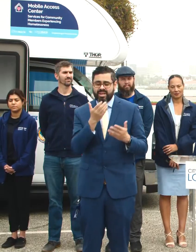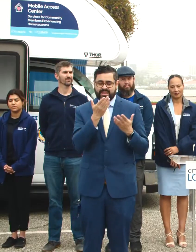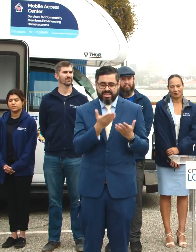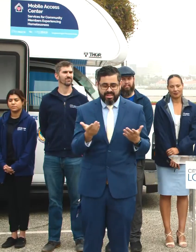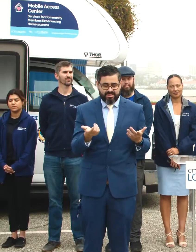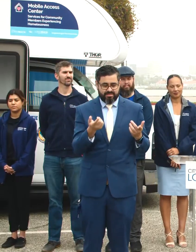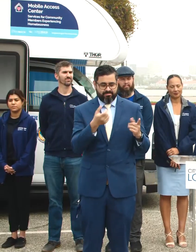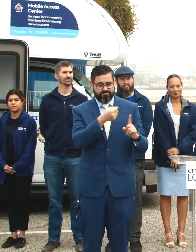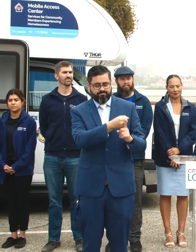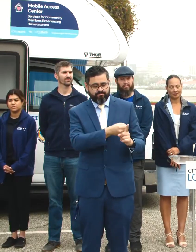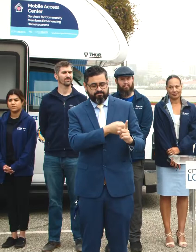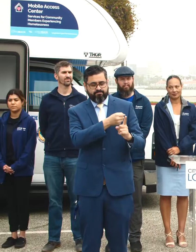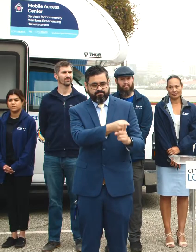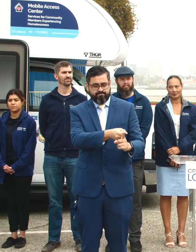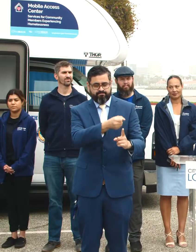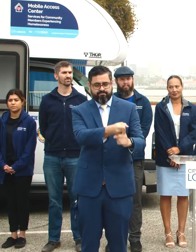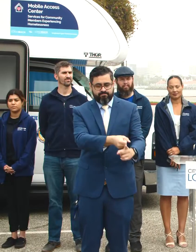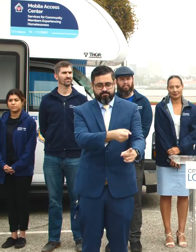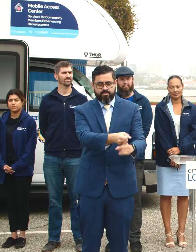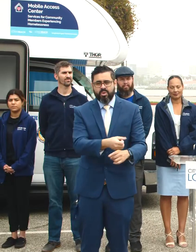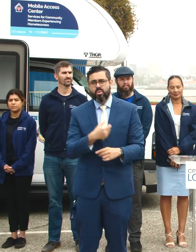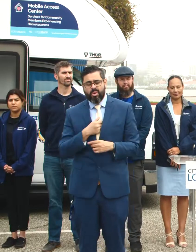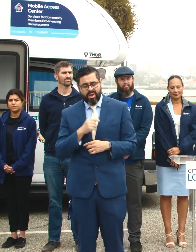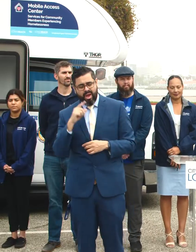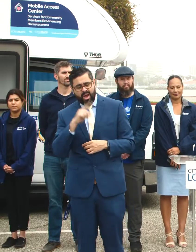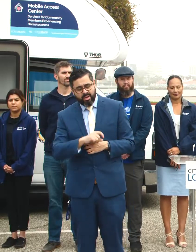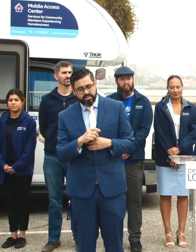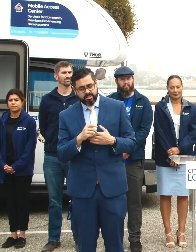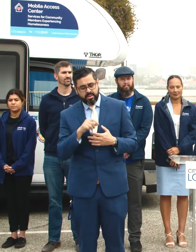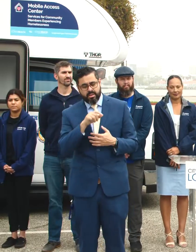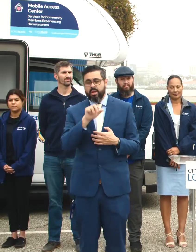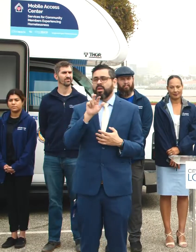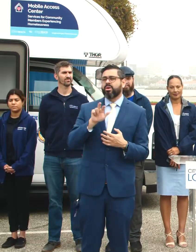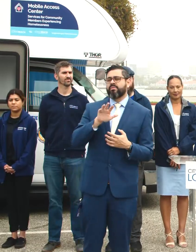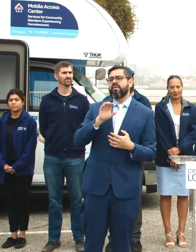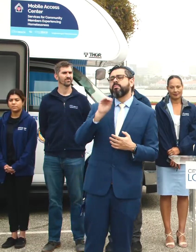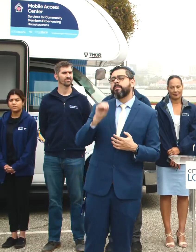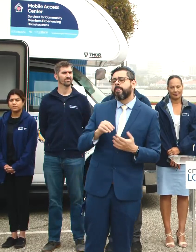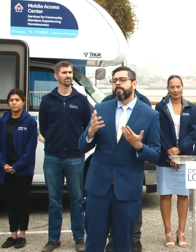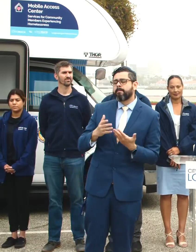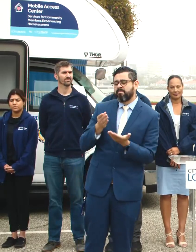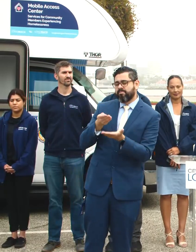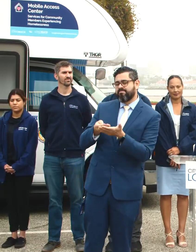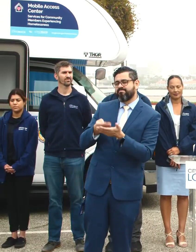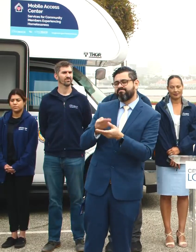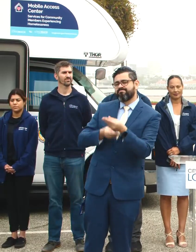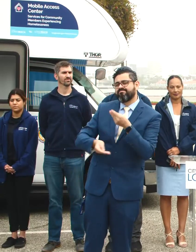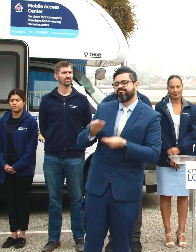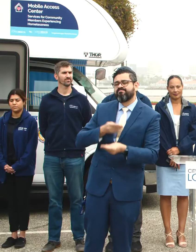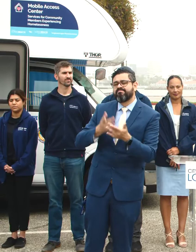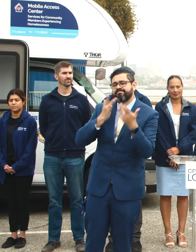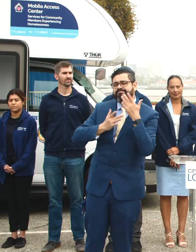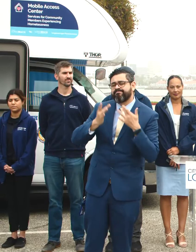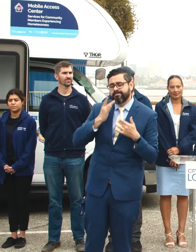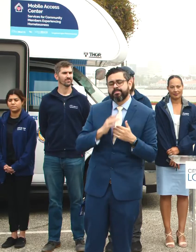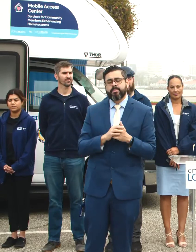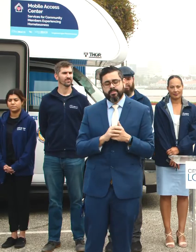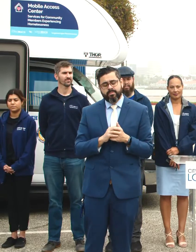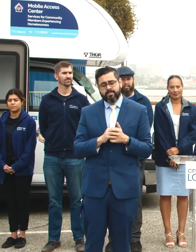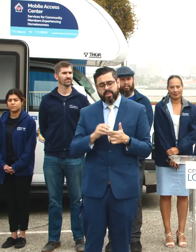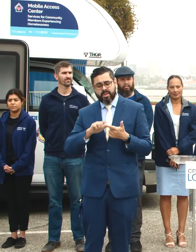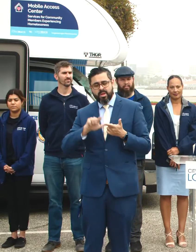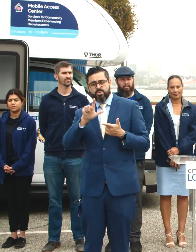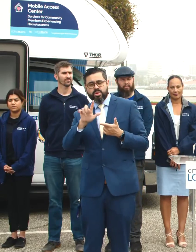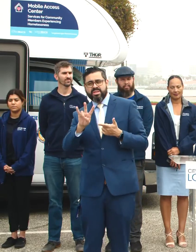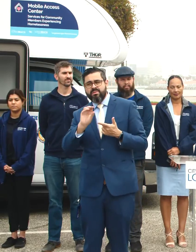So people, when we asked what led to their homelessness, 35% said it was due to financial hardship. 27%